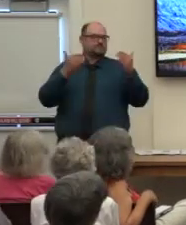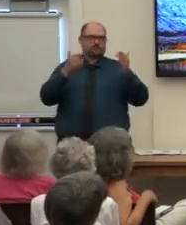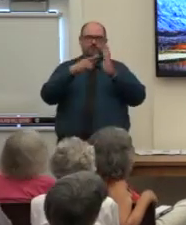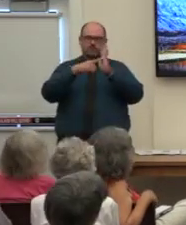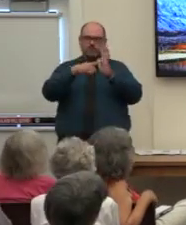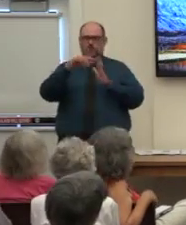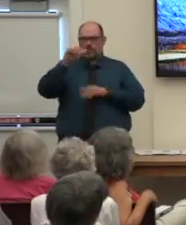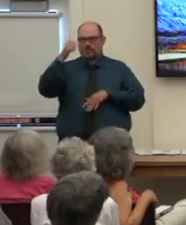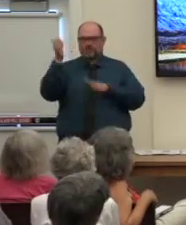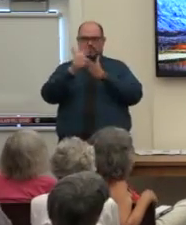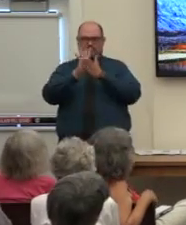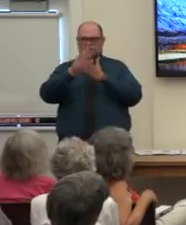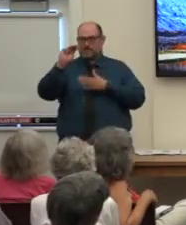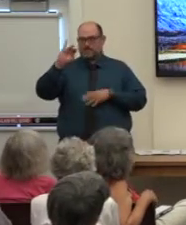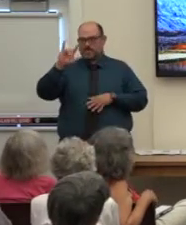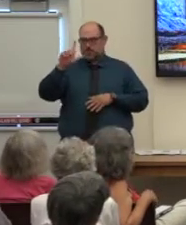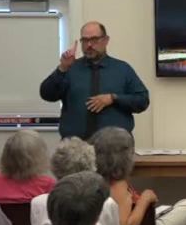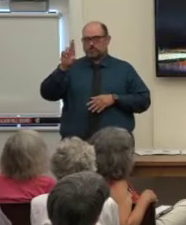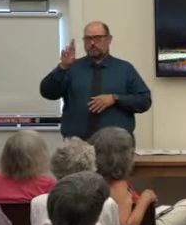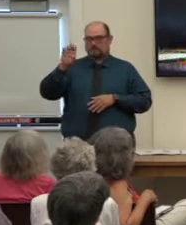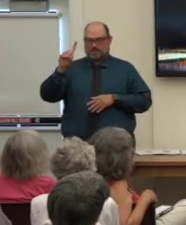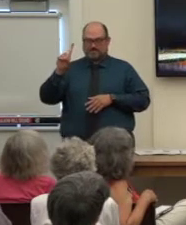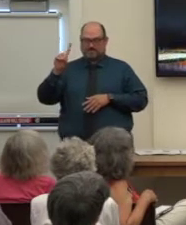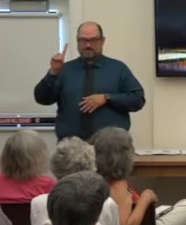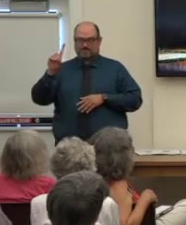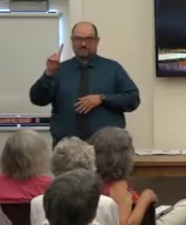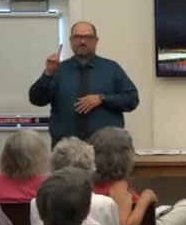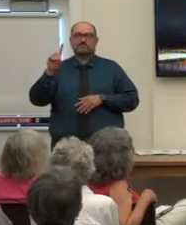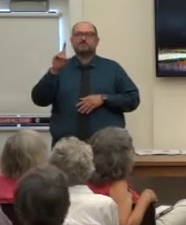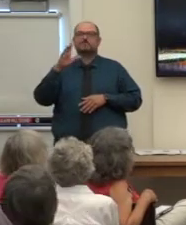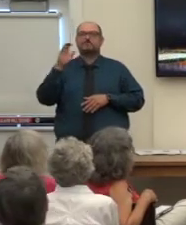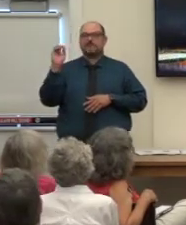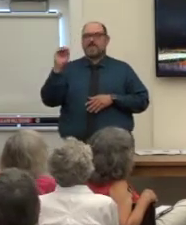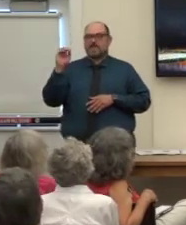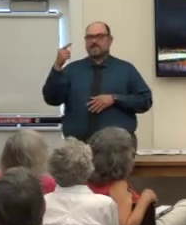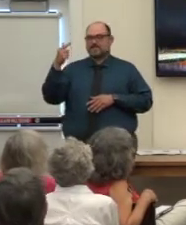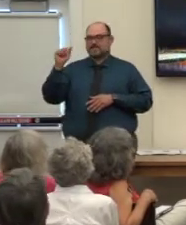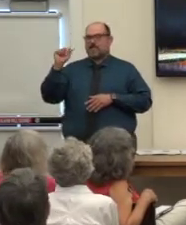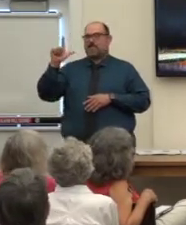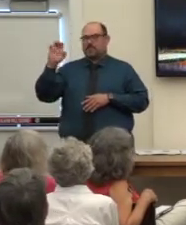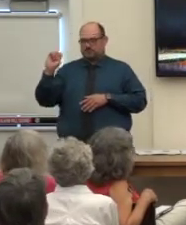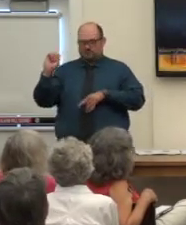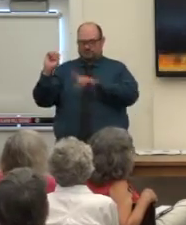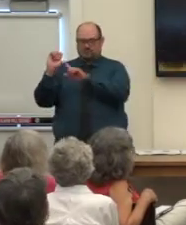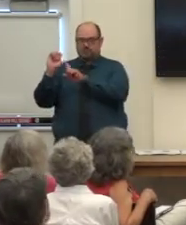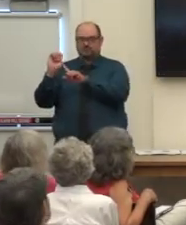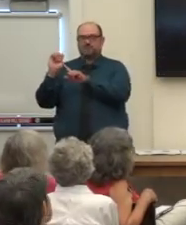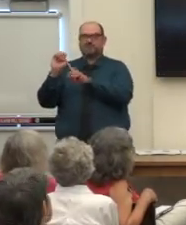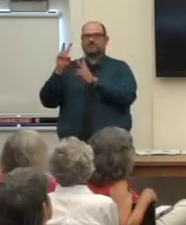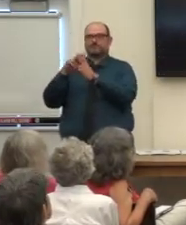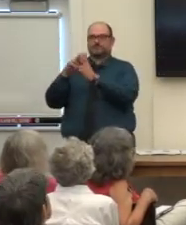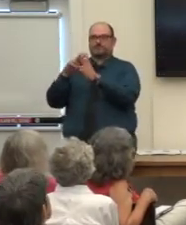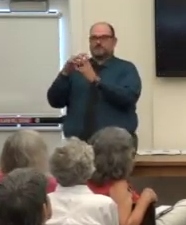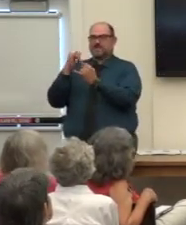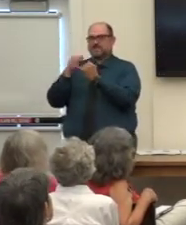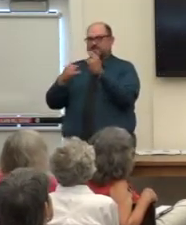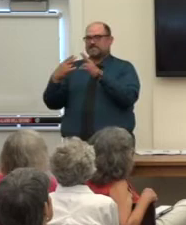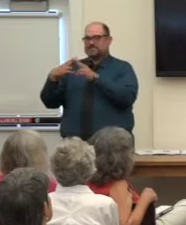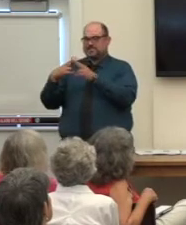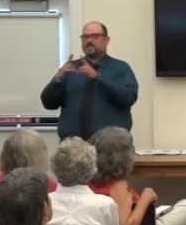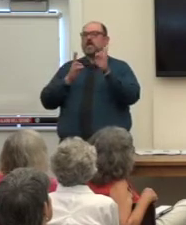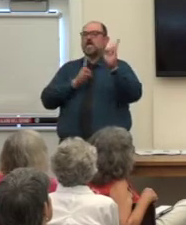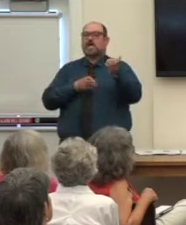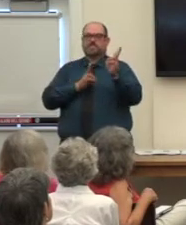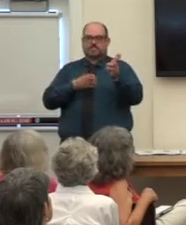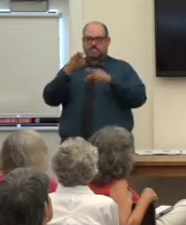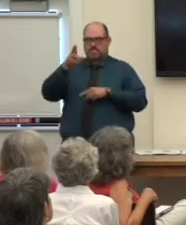from are Mildred Huntington and Gail Huntington, who lived here in Chilmark. Gail